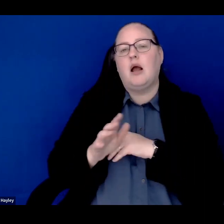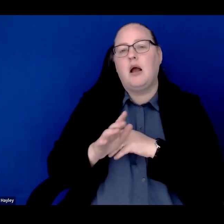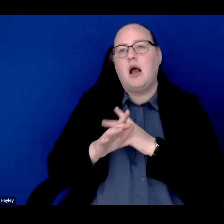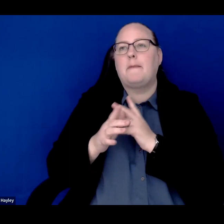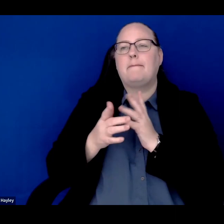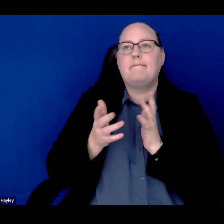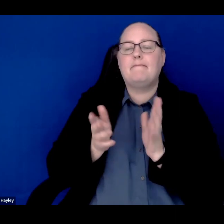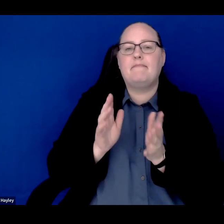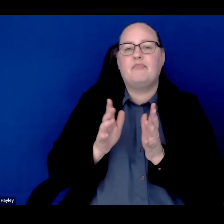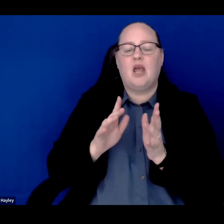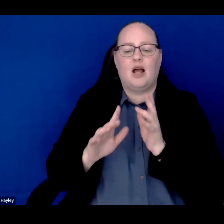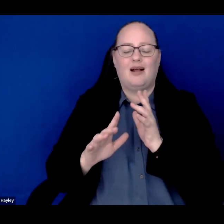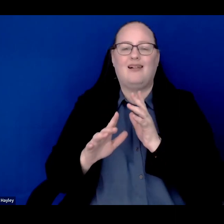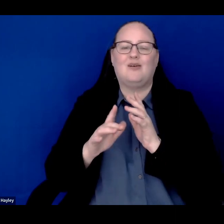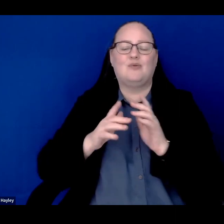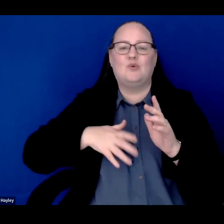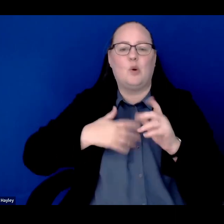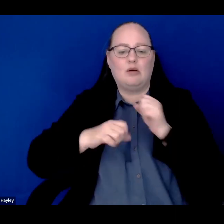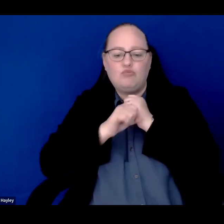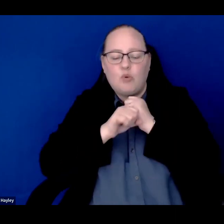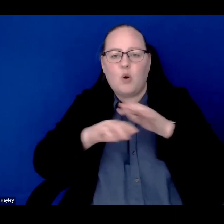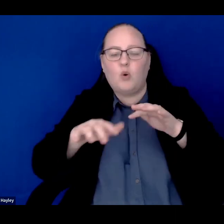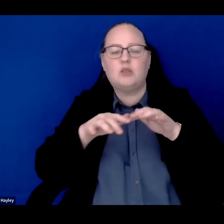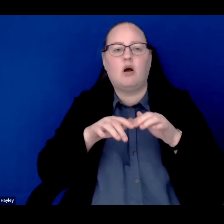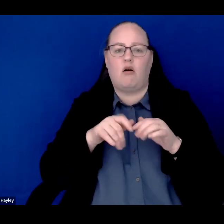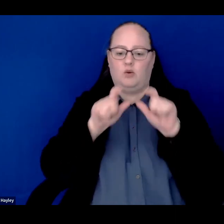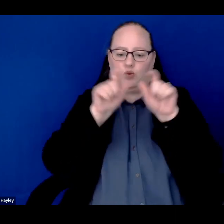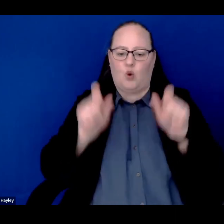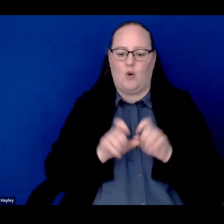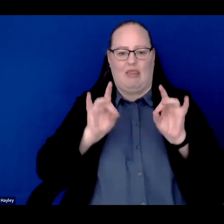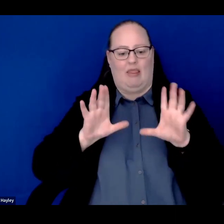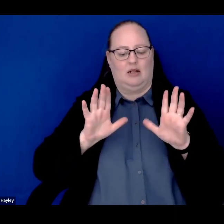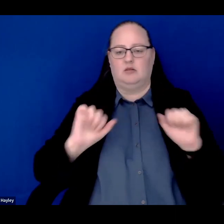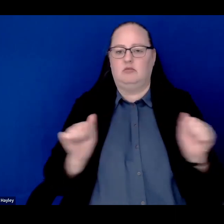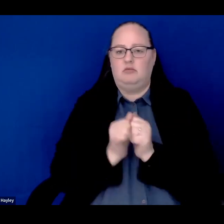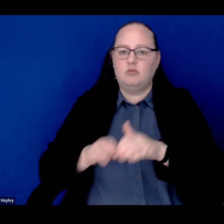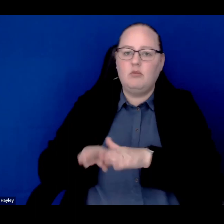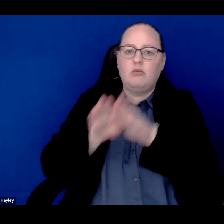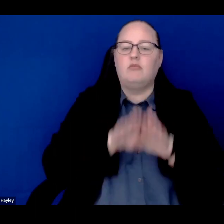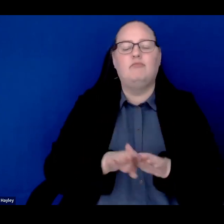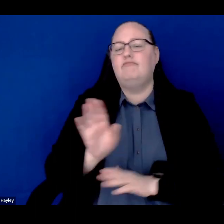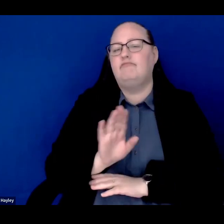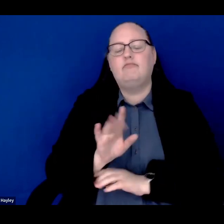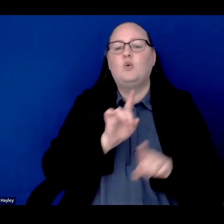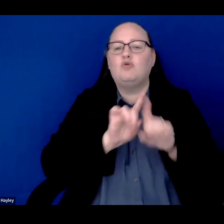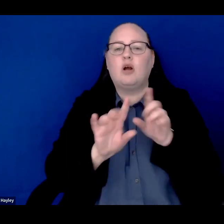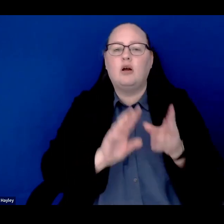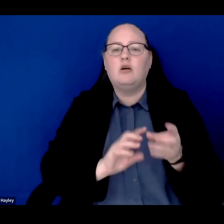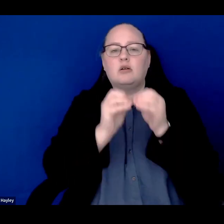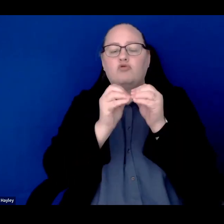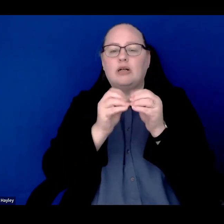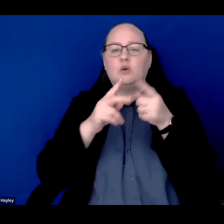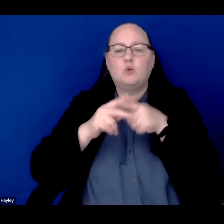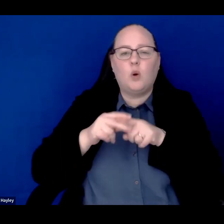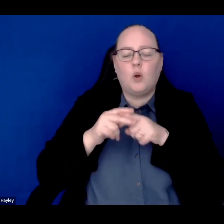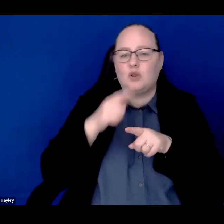as a one-size-fits-all thing. What we've been trying to do is create these kind of tools of concepts that can be picked up in different scenarios, as you